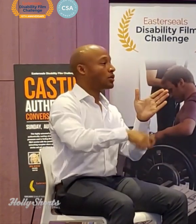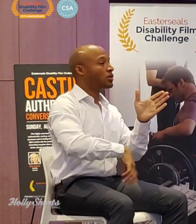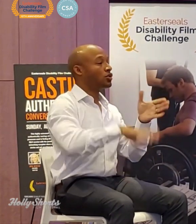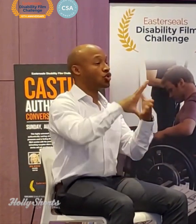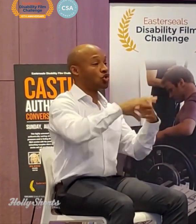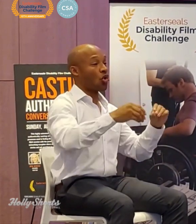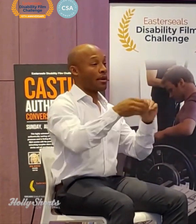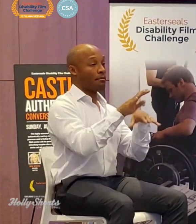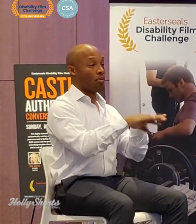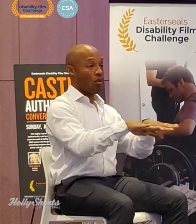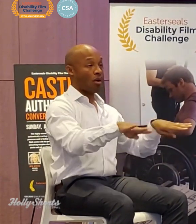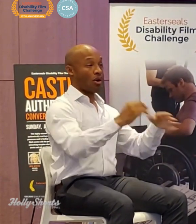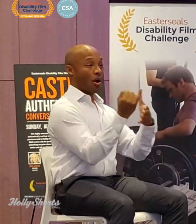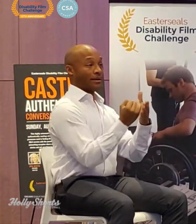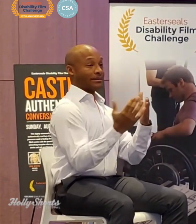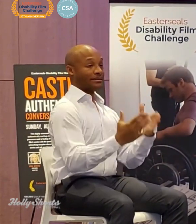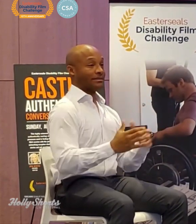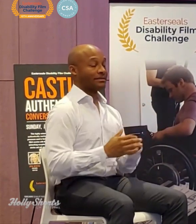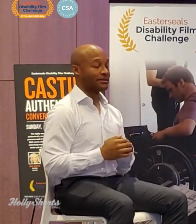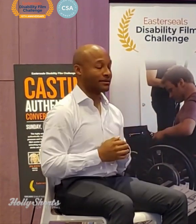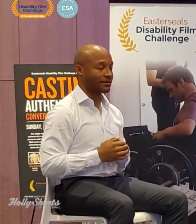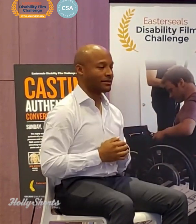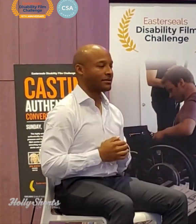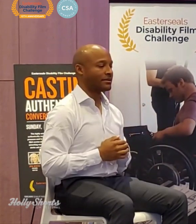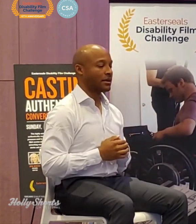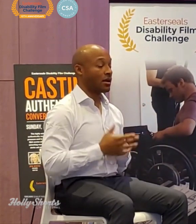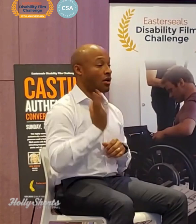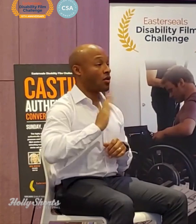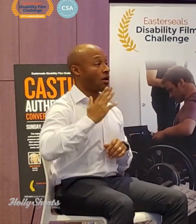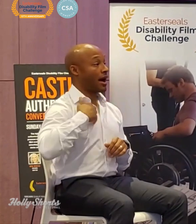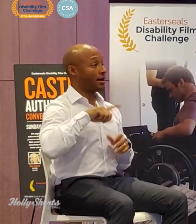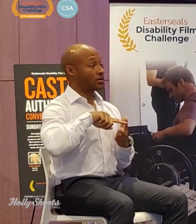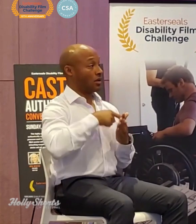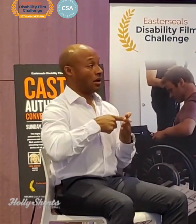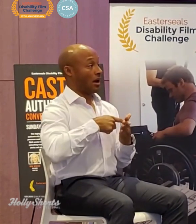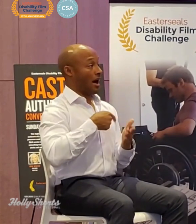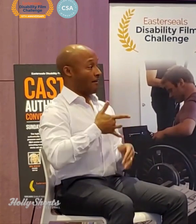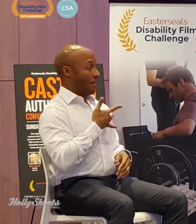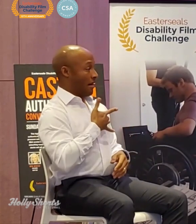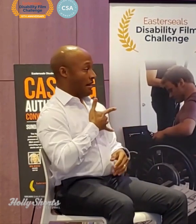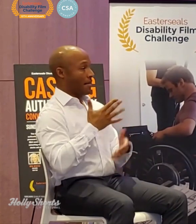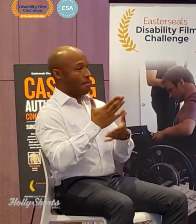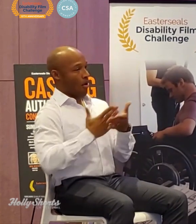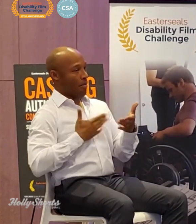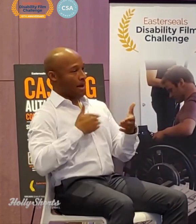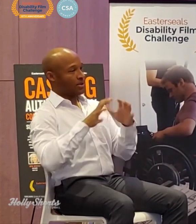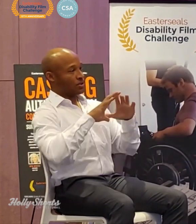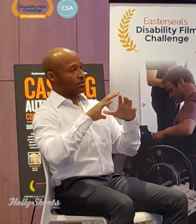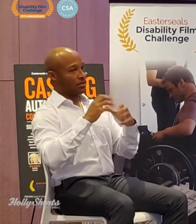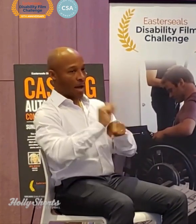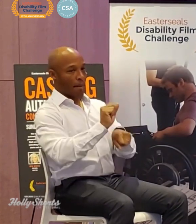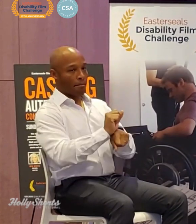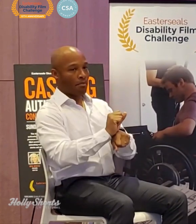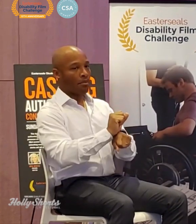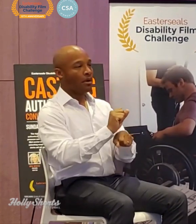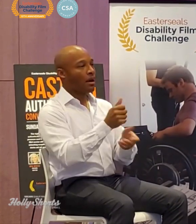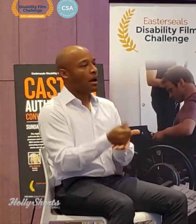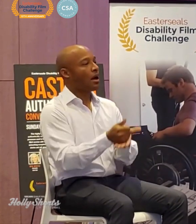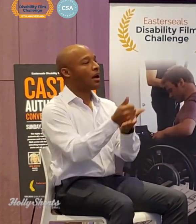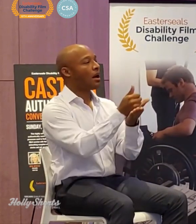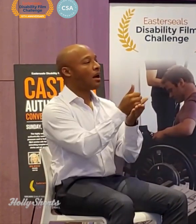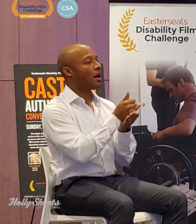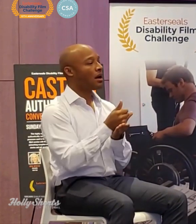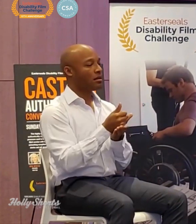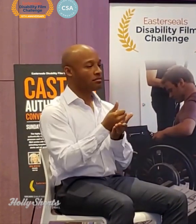artists. And when I started, it was, you know, I felt it was part of my job to help be more